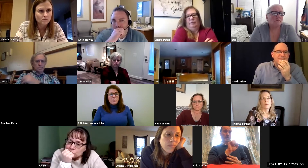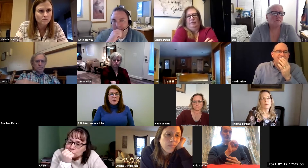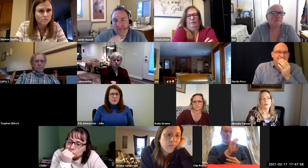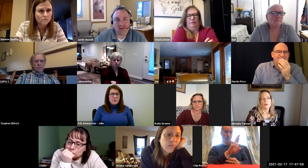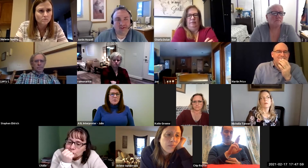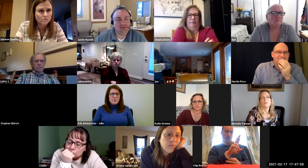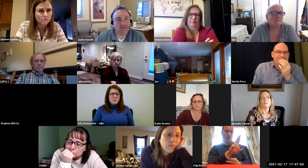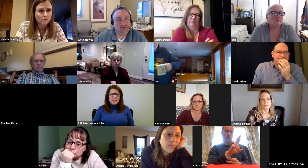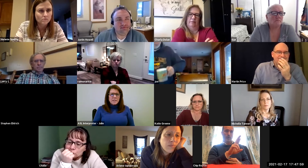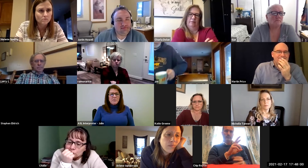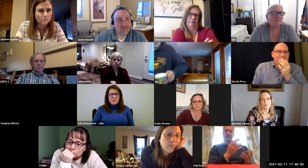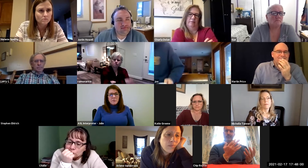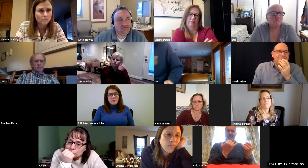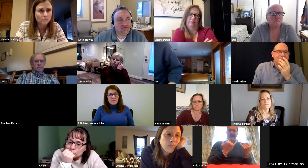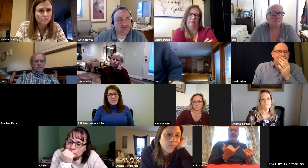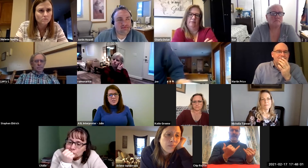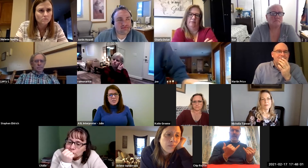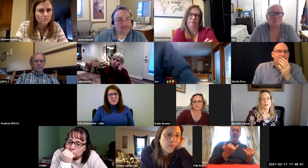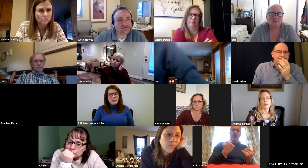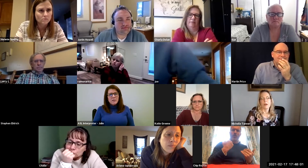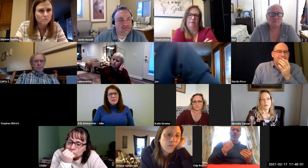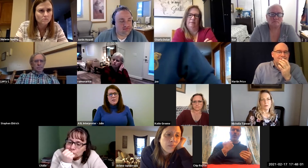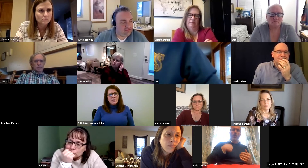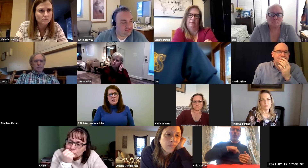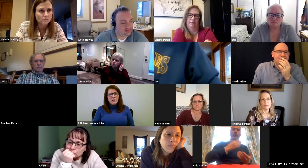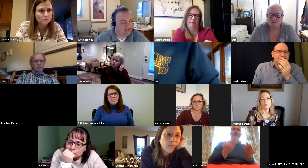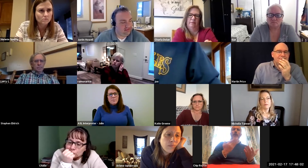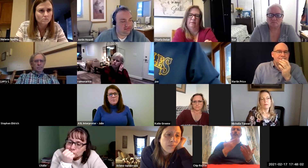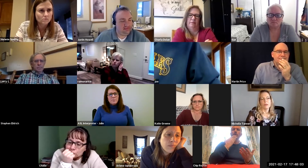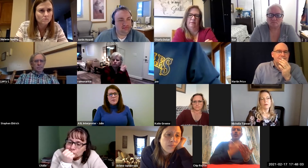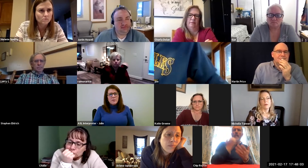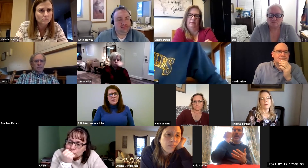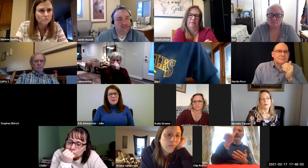before we were under Utah State Office of Rehabilitation,